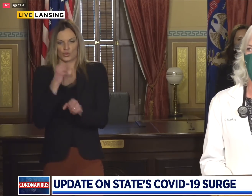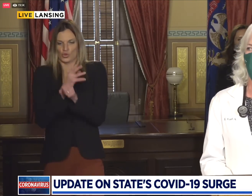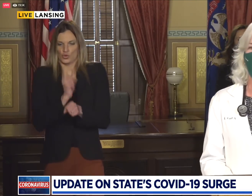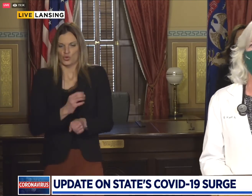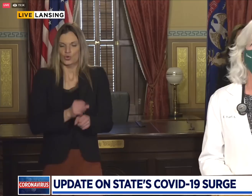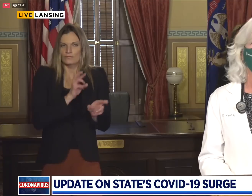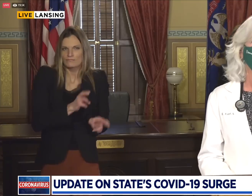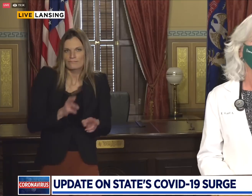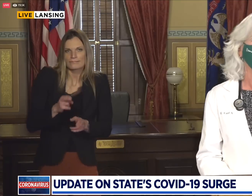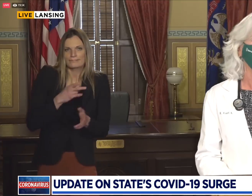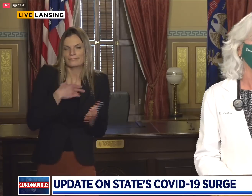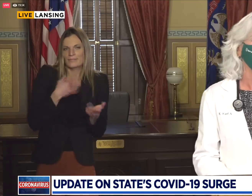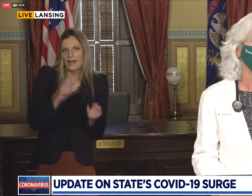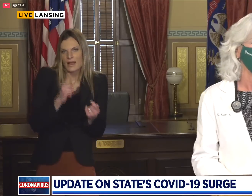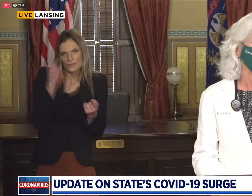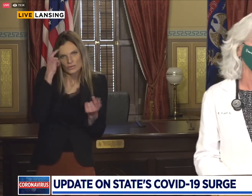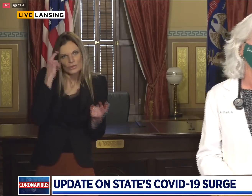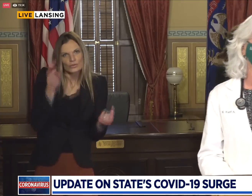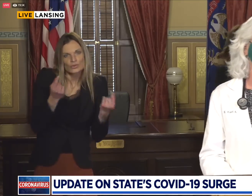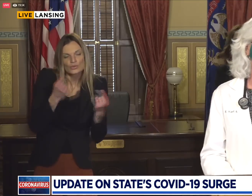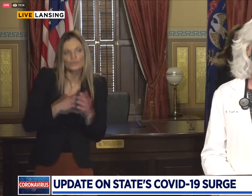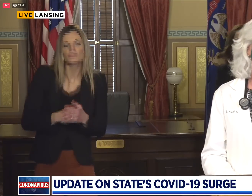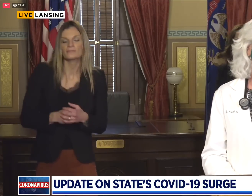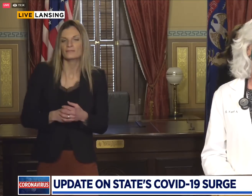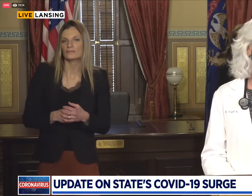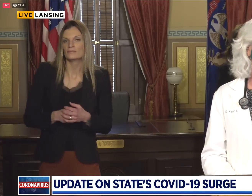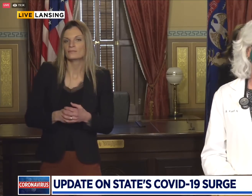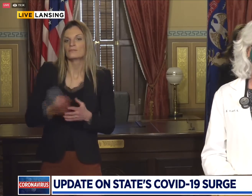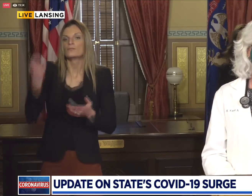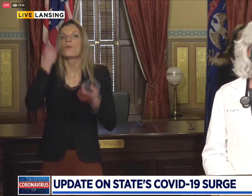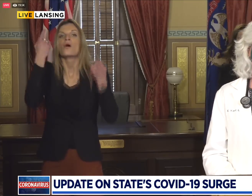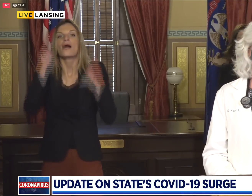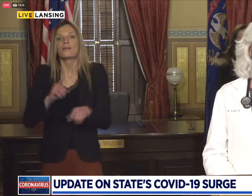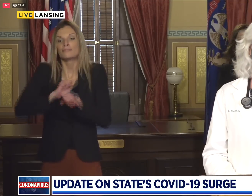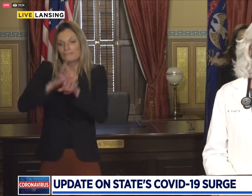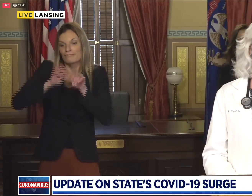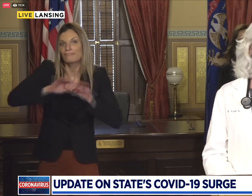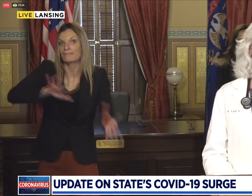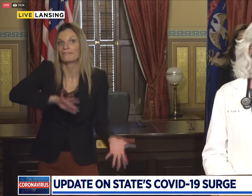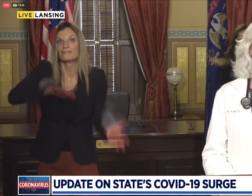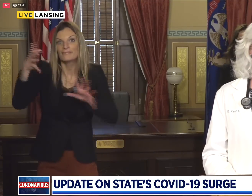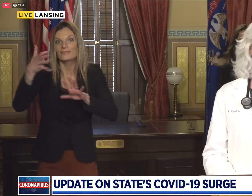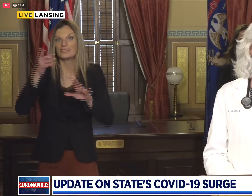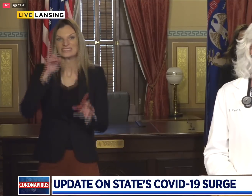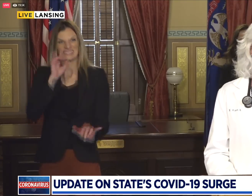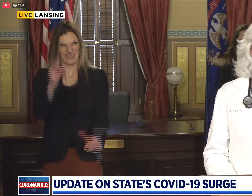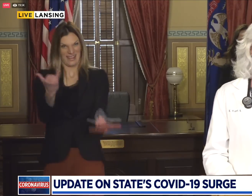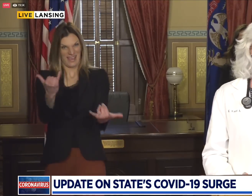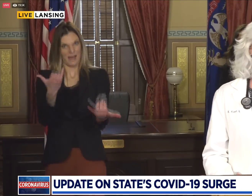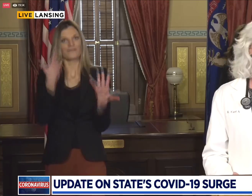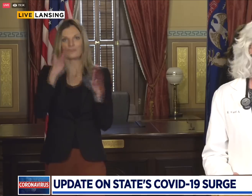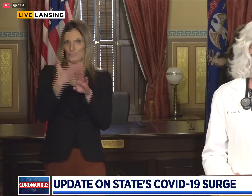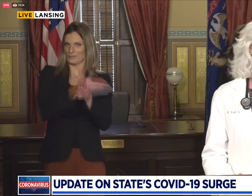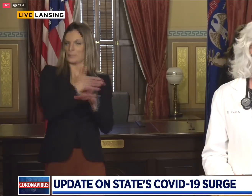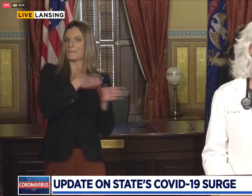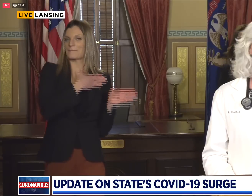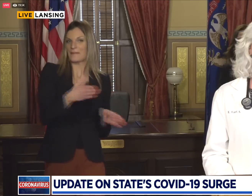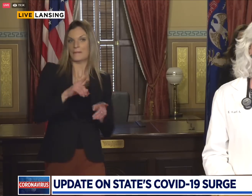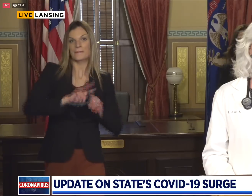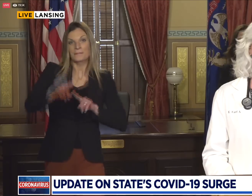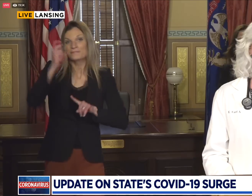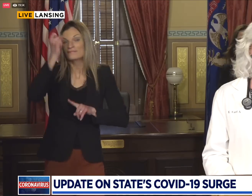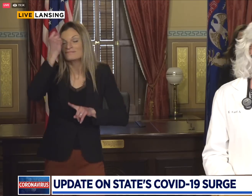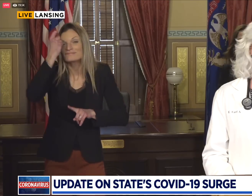plans for pandemics, epidemics, like we're in now. But all surge plans have